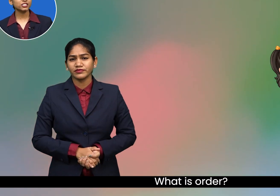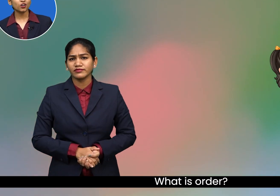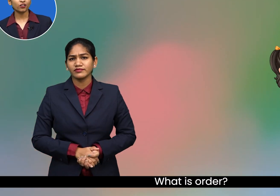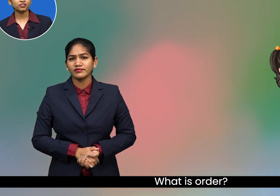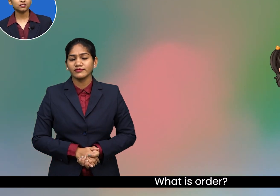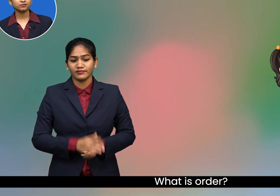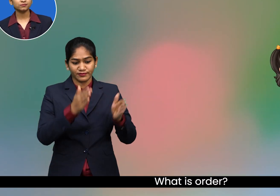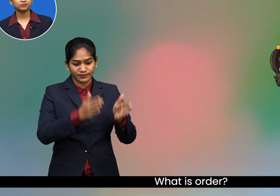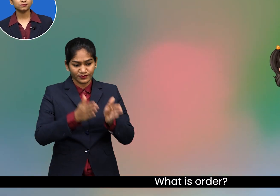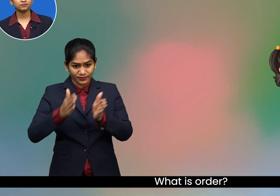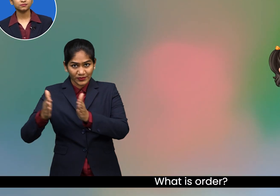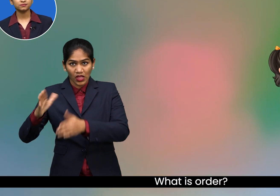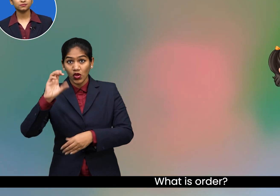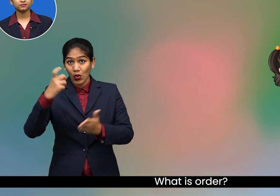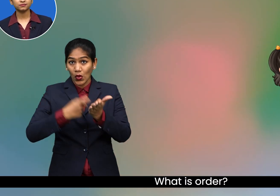What is order?